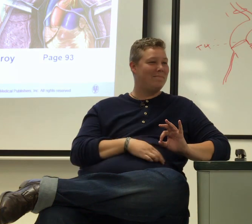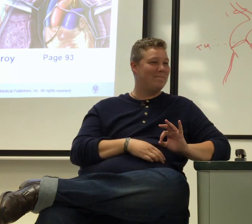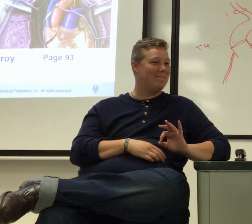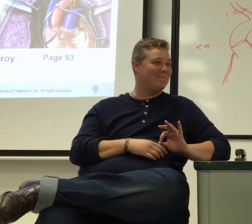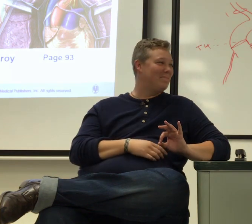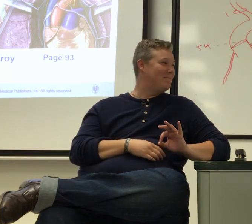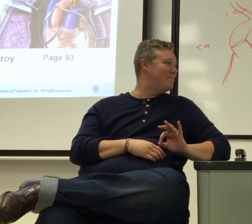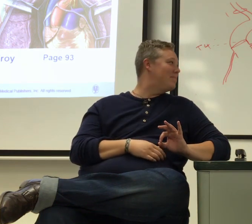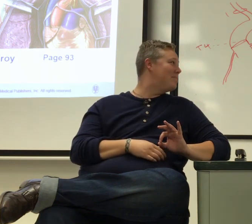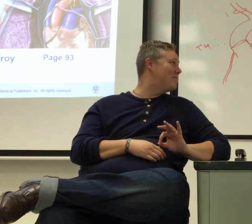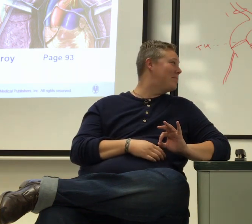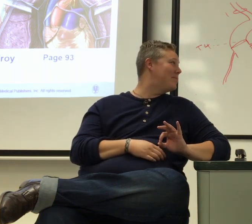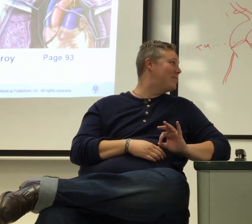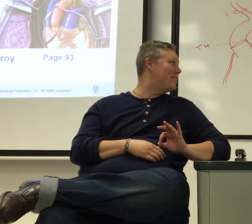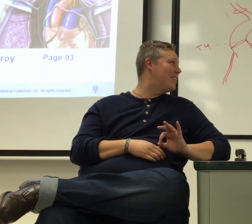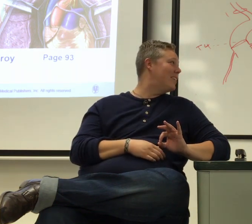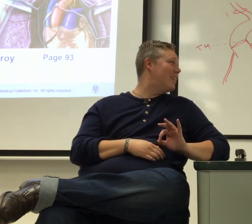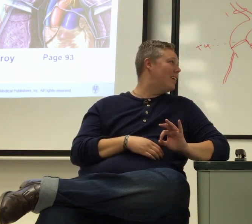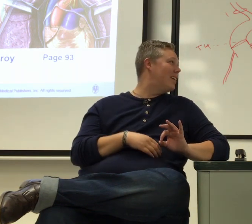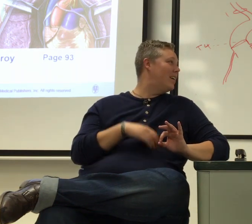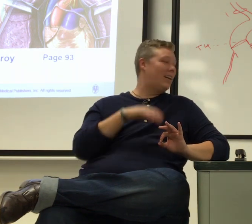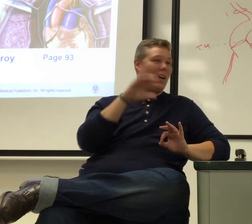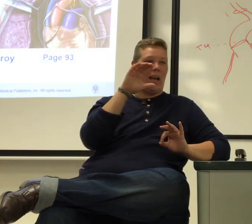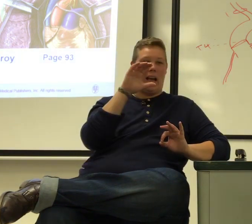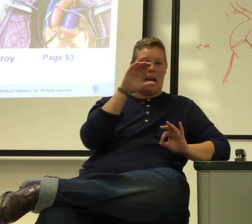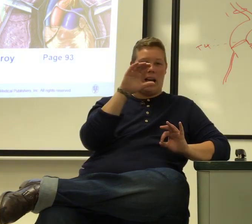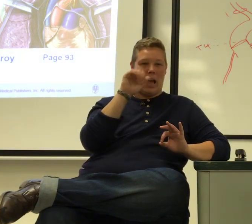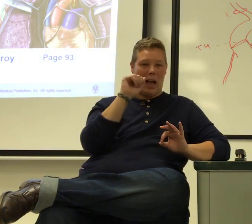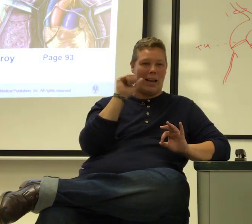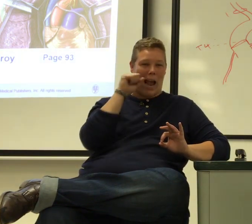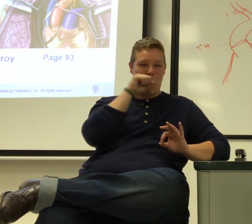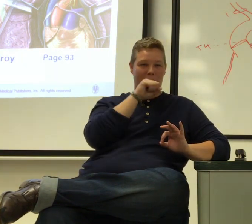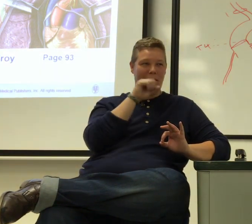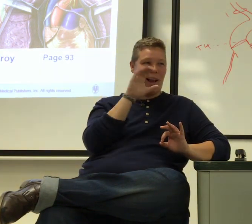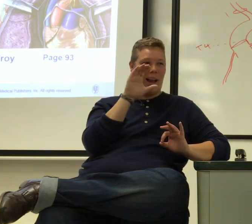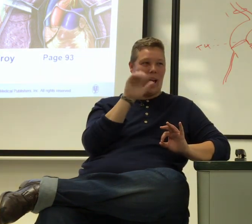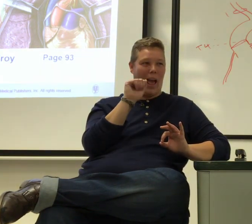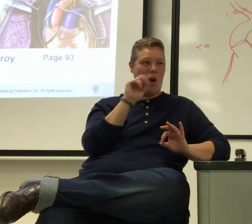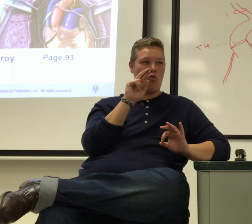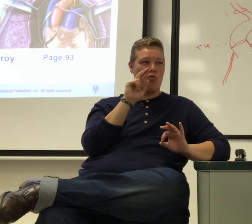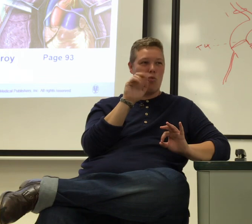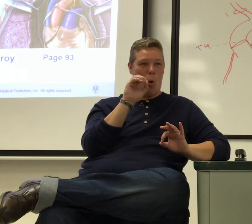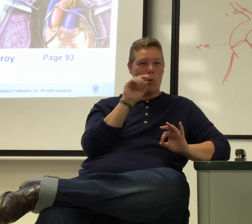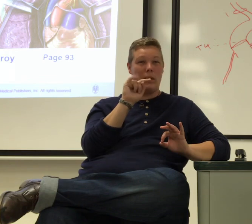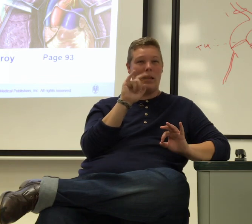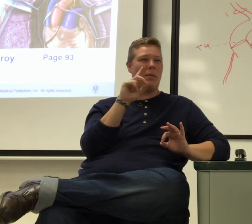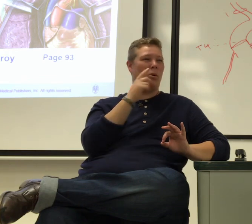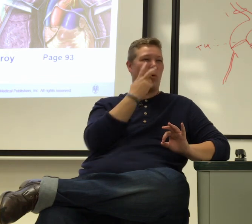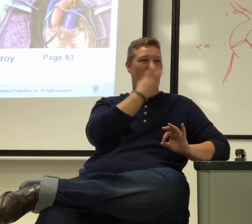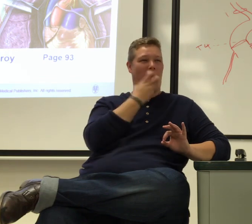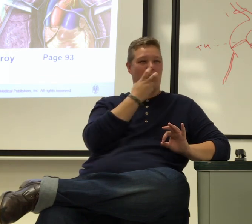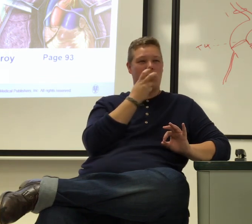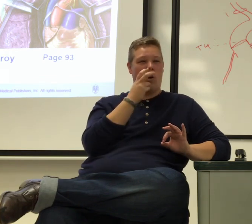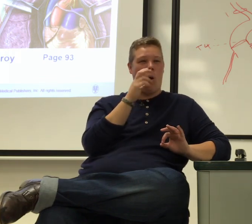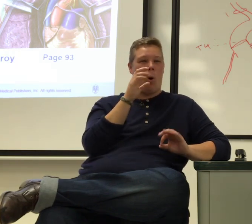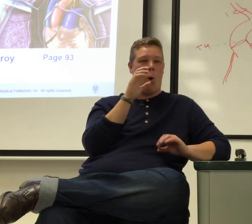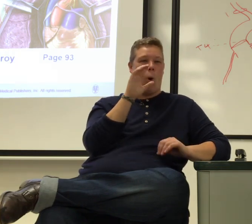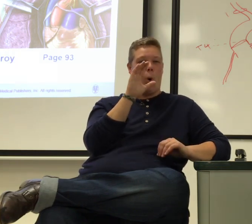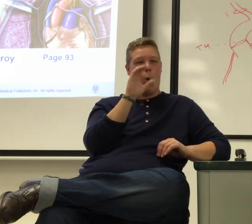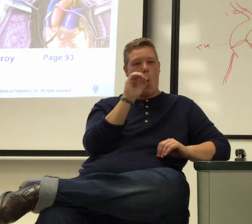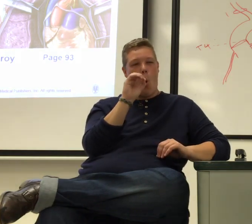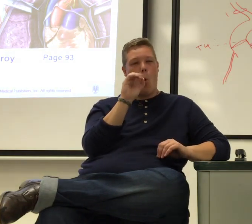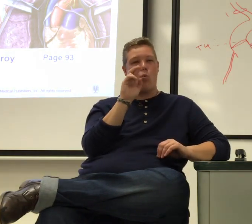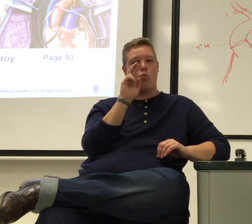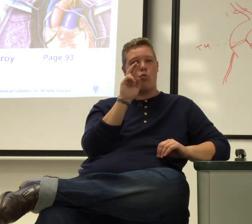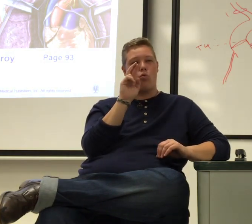The confusing thing is it's spelled carotid, but we pronounce it carotid, and I don't know why. Number